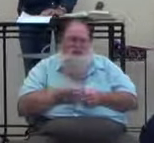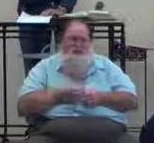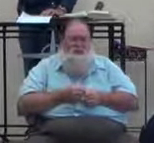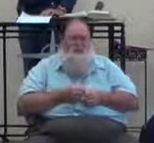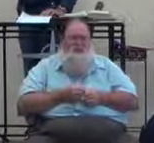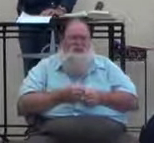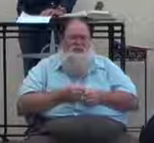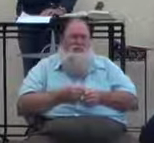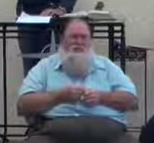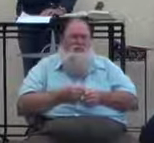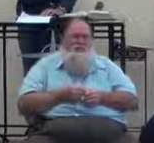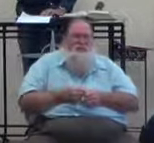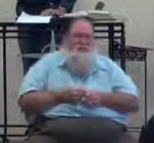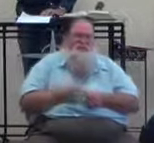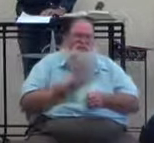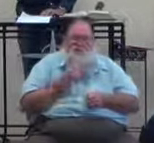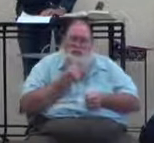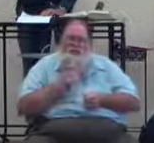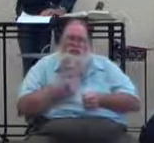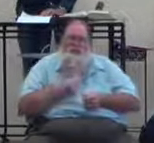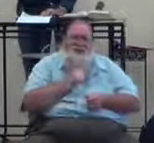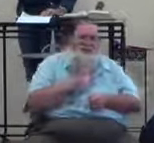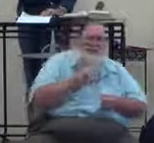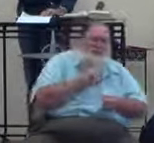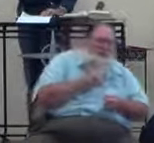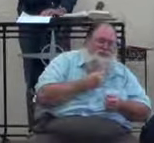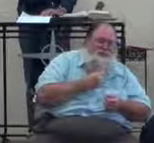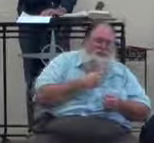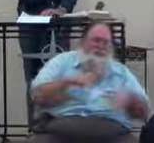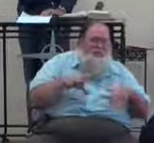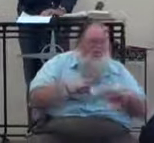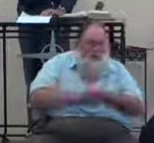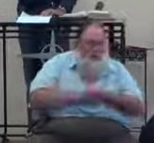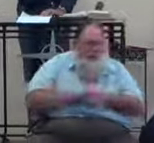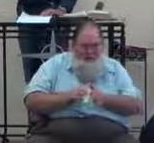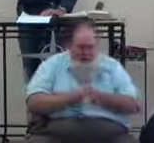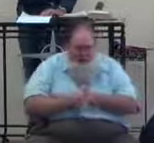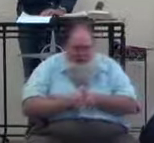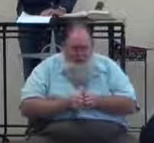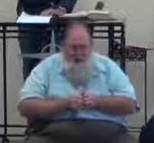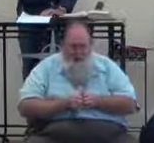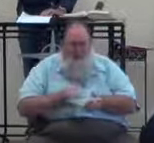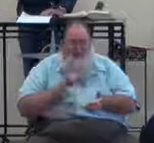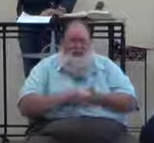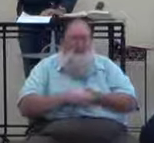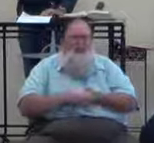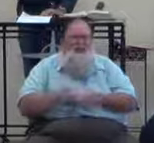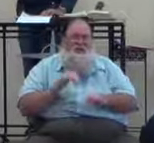intermarried and they didn't like it. That was against Jewish custom, and